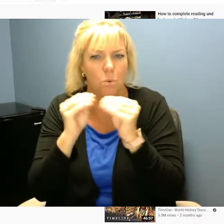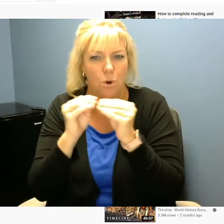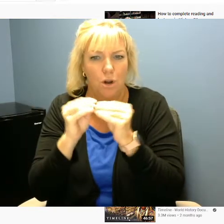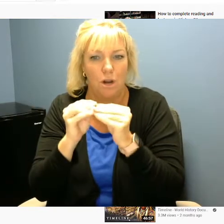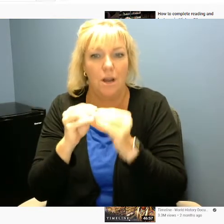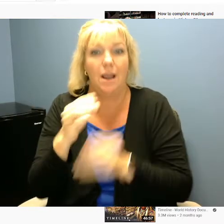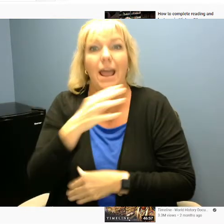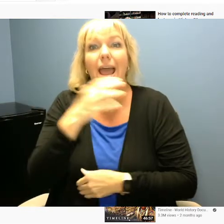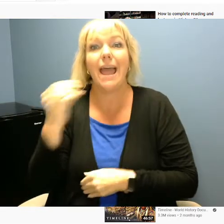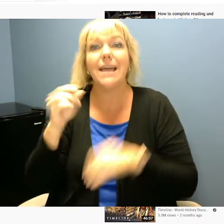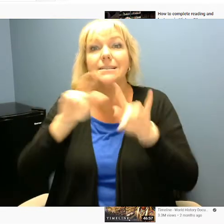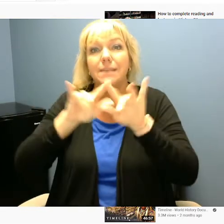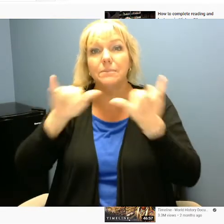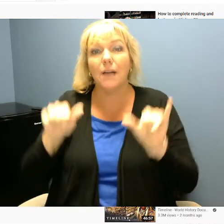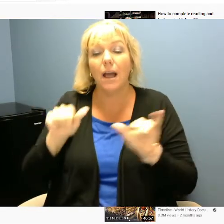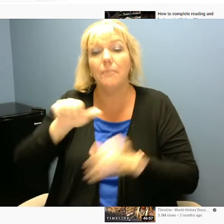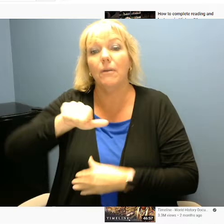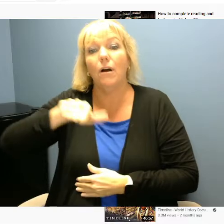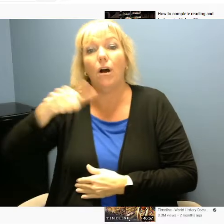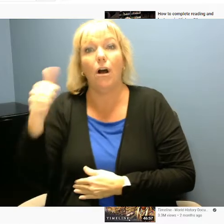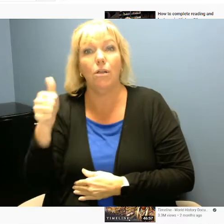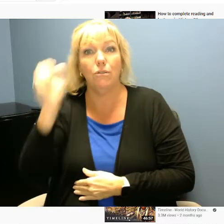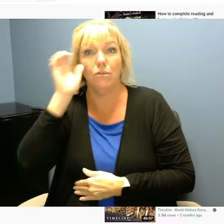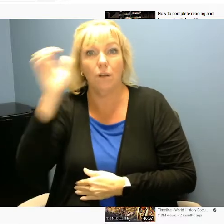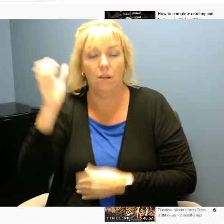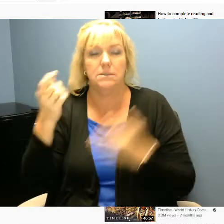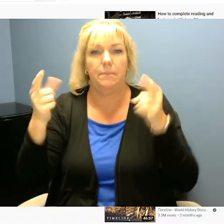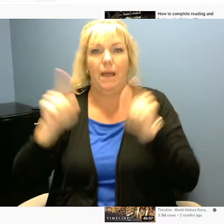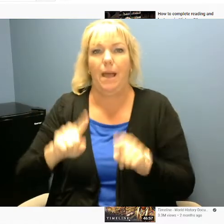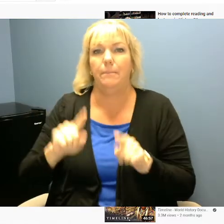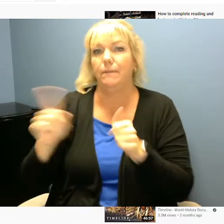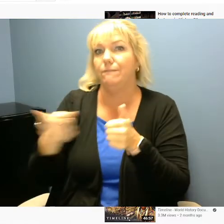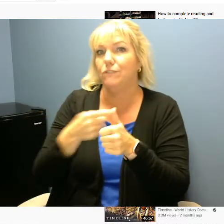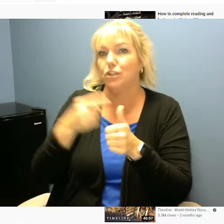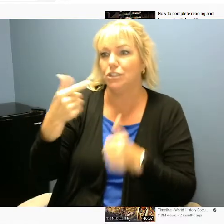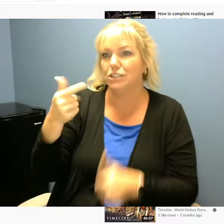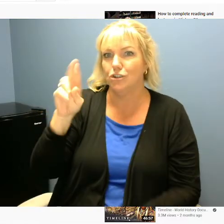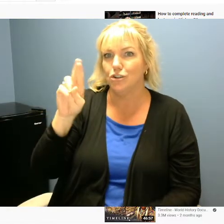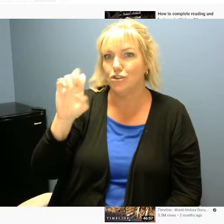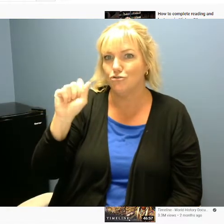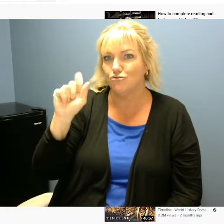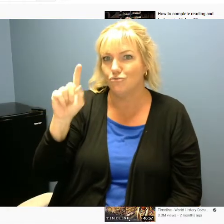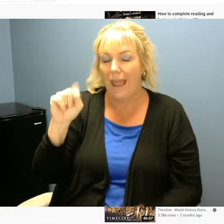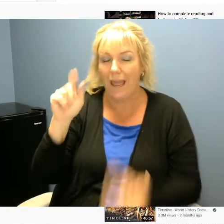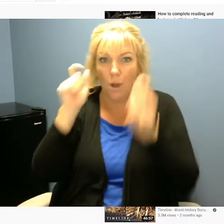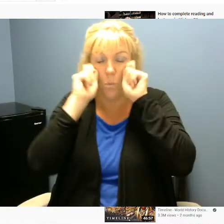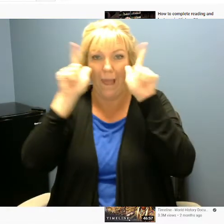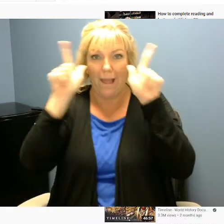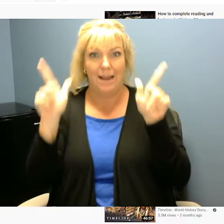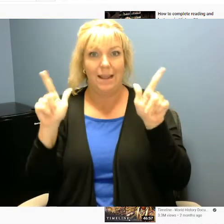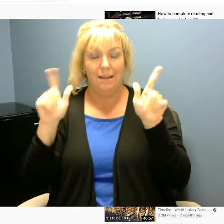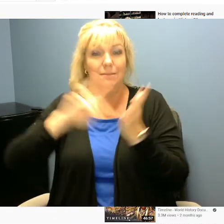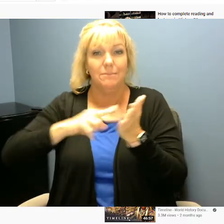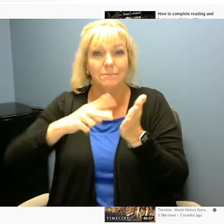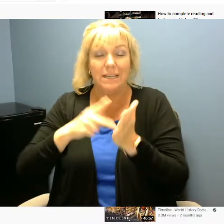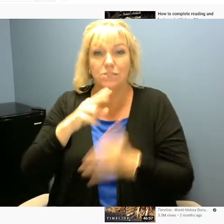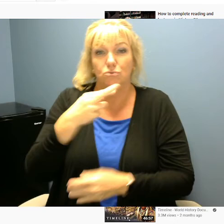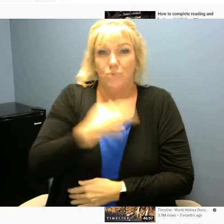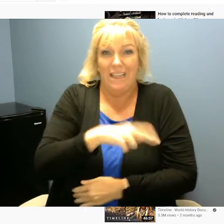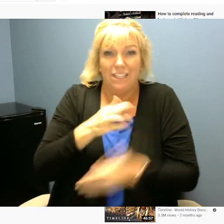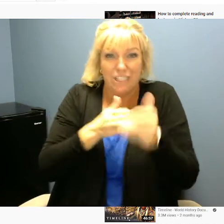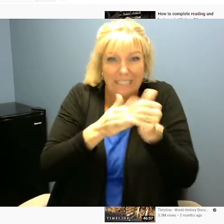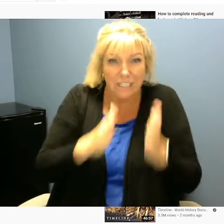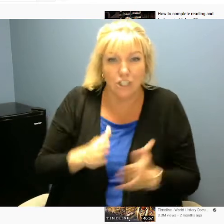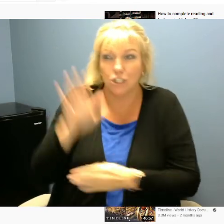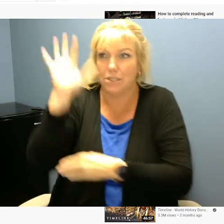be this thing called the First Great Awakening, where ministers are going to be like, we need people to